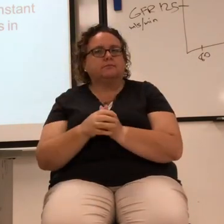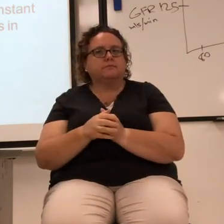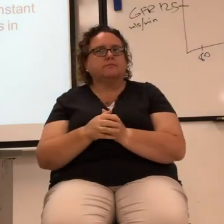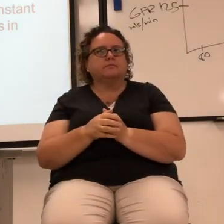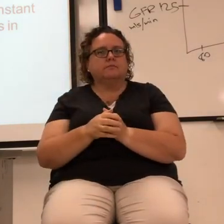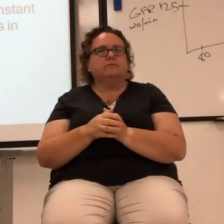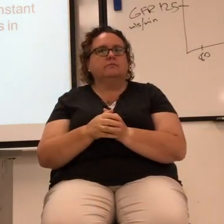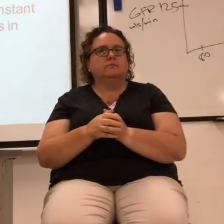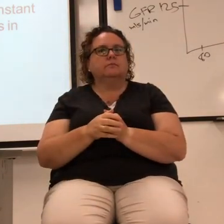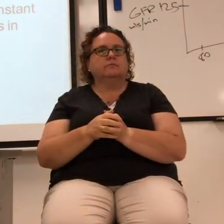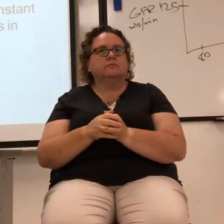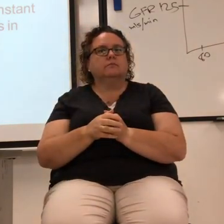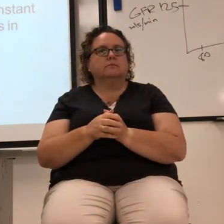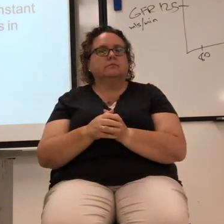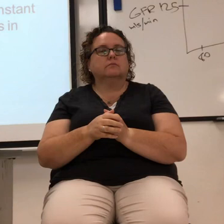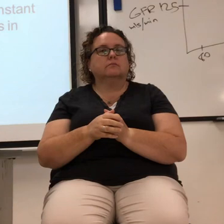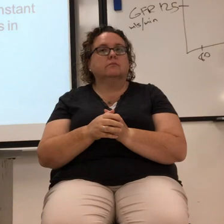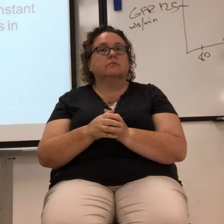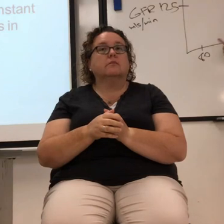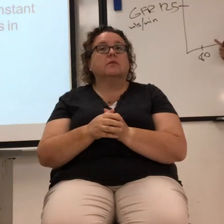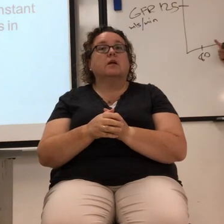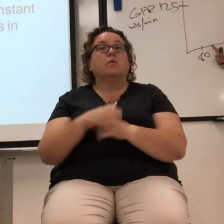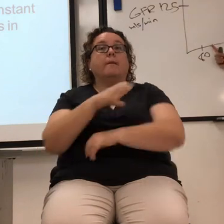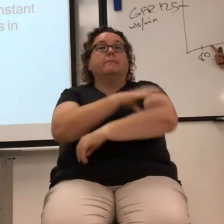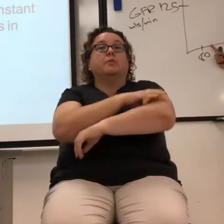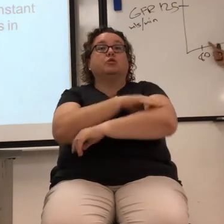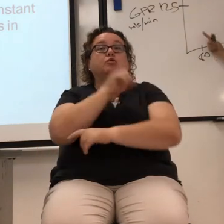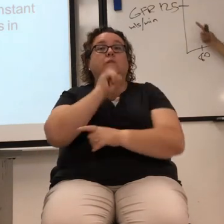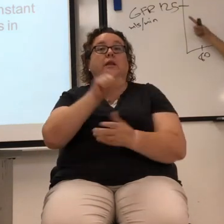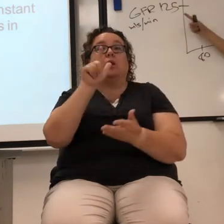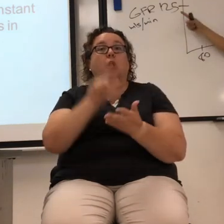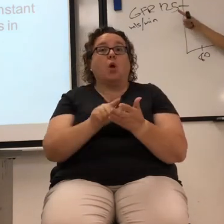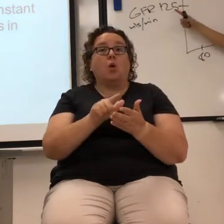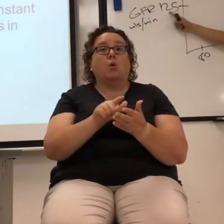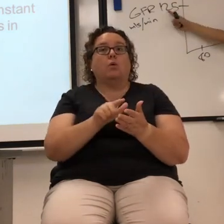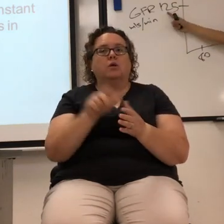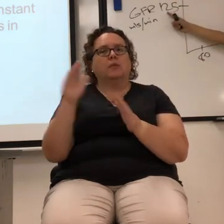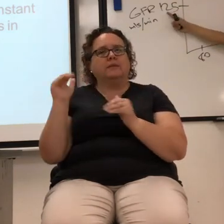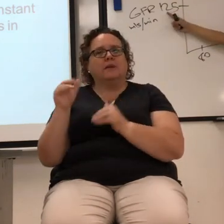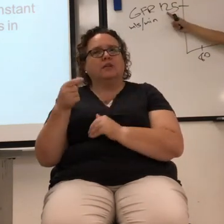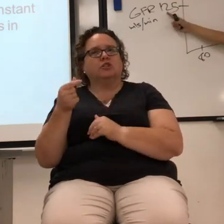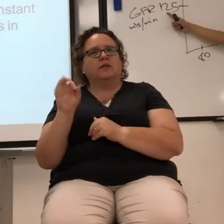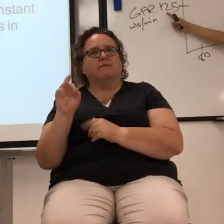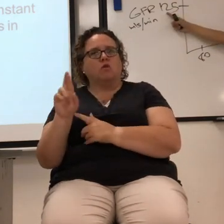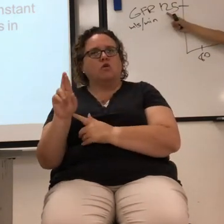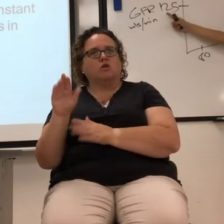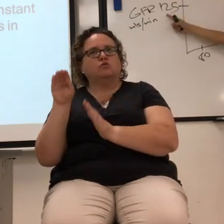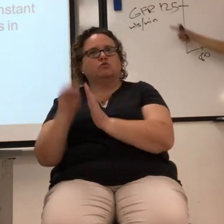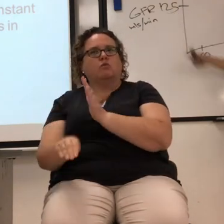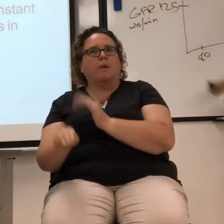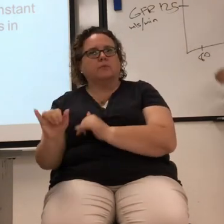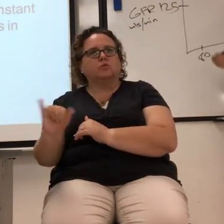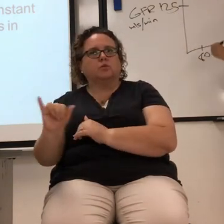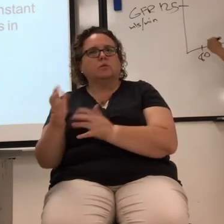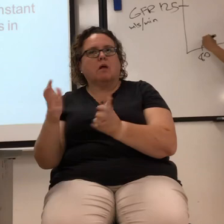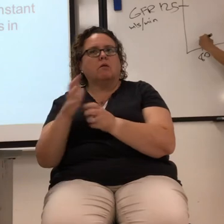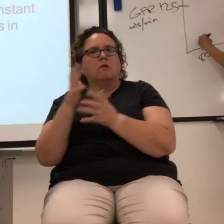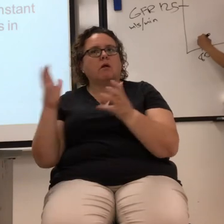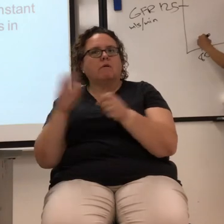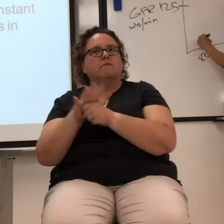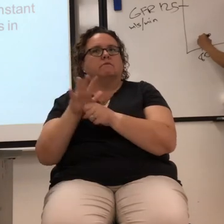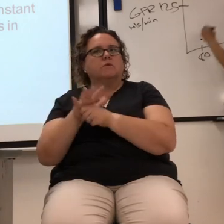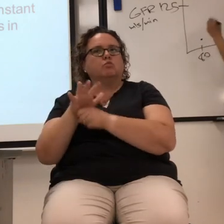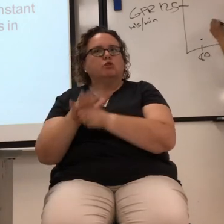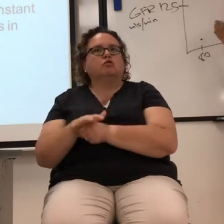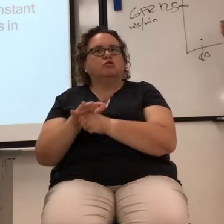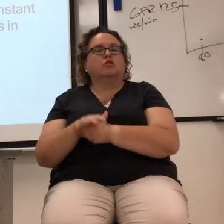Maybe it's super high, like way up here. When blood pressure is really low, you expect GFR to drop. Not a lot of pressure pushing it through, and that's